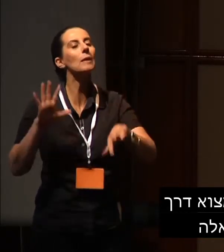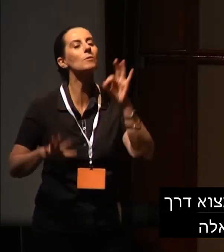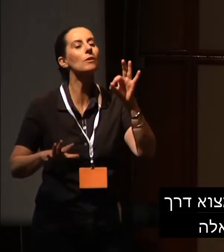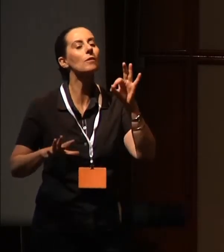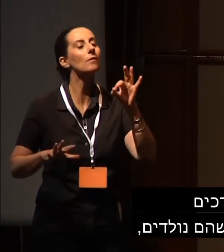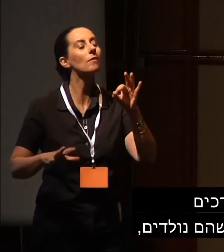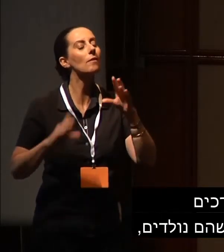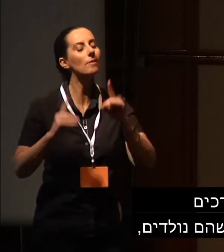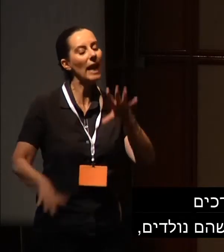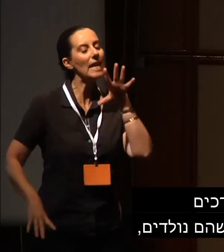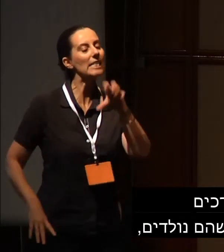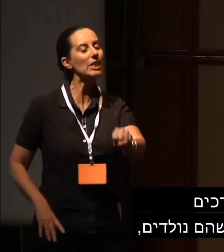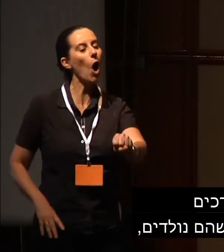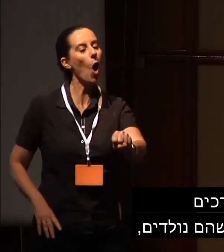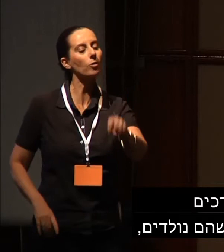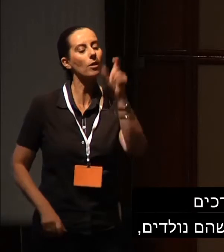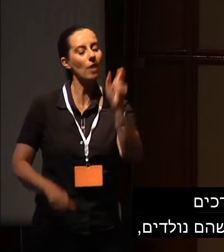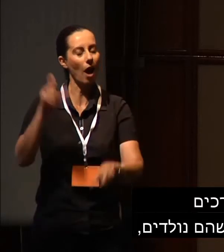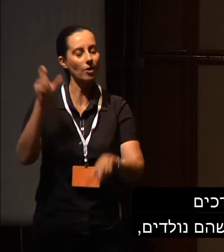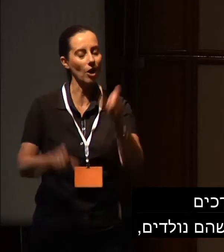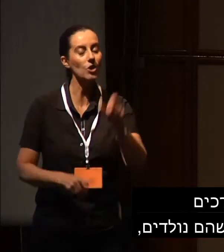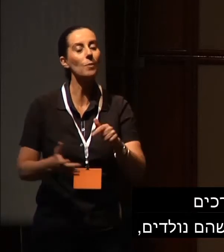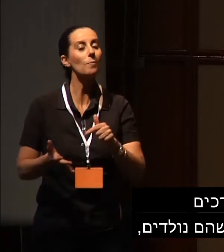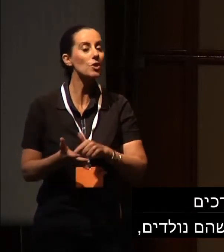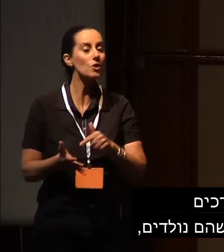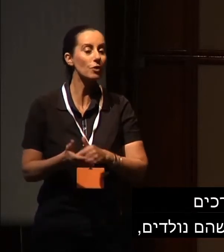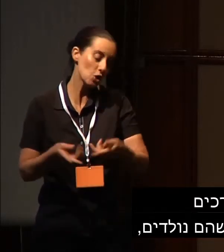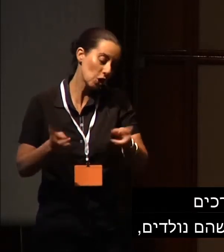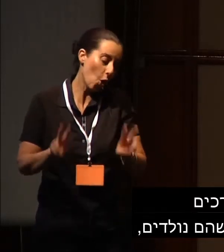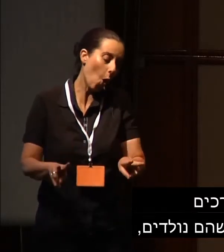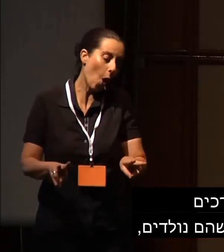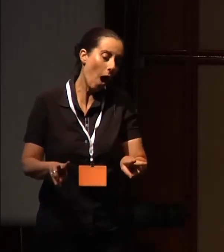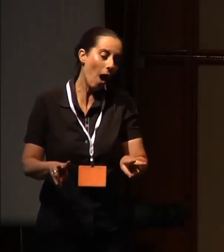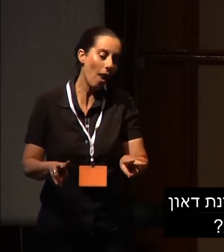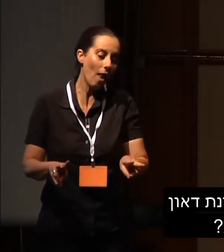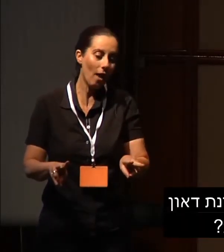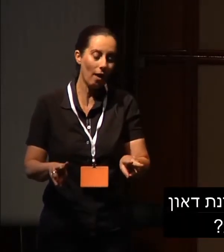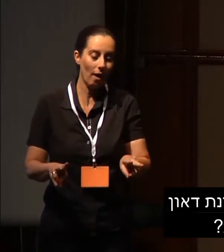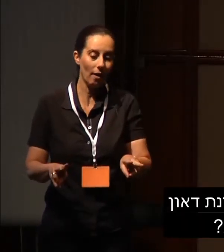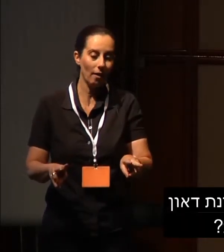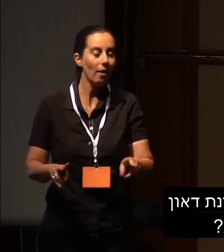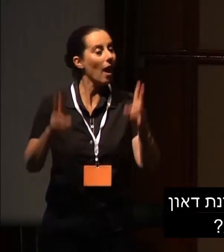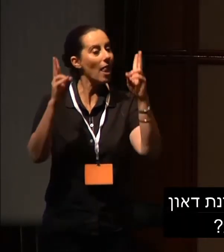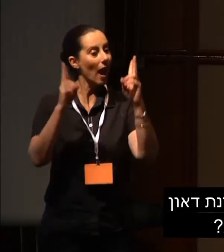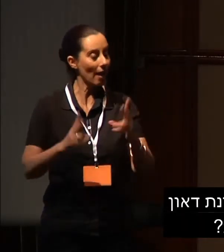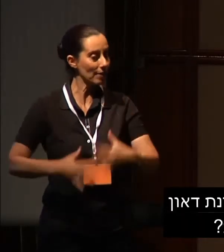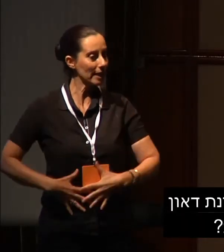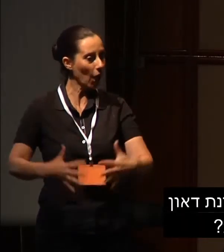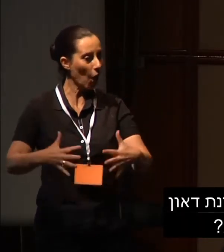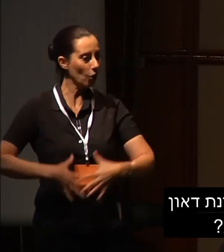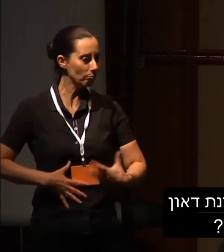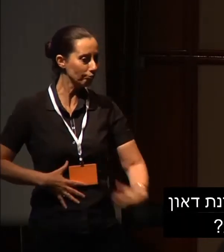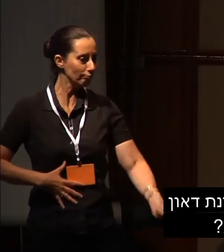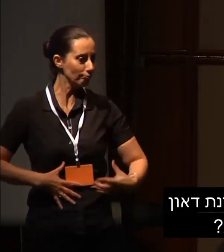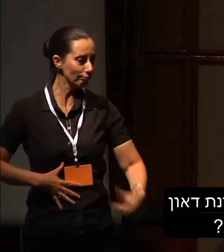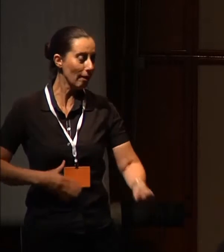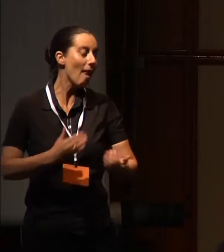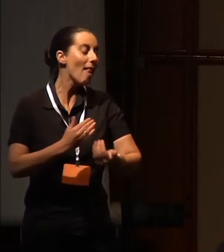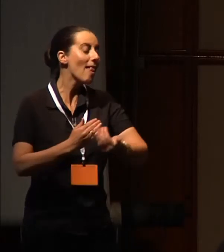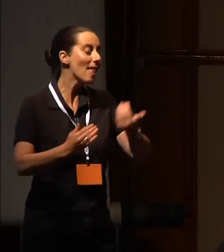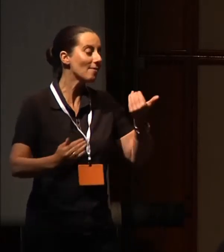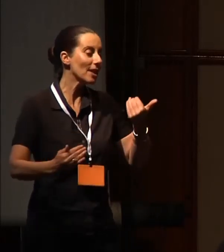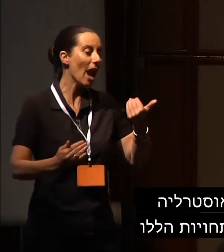these persons and trying to have ways of terminating pregnancies before they are born, as happened like with Down syndrome, like in many